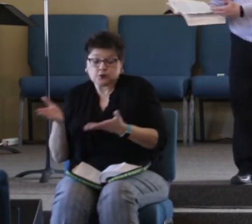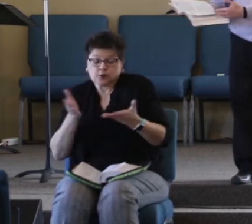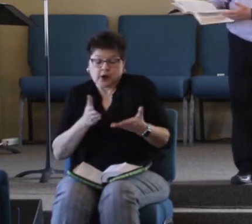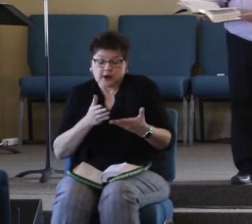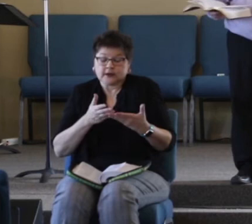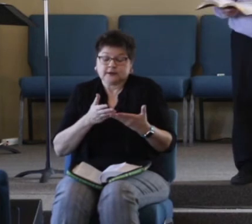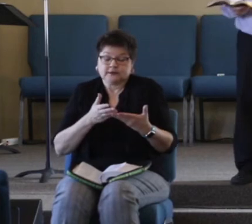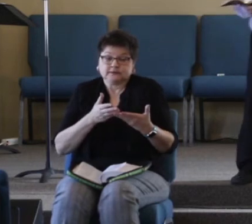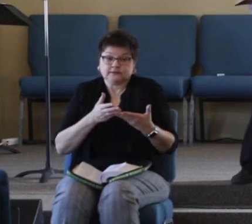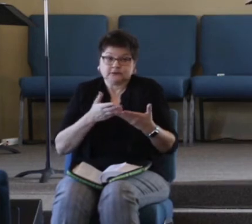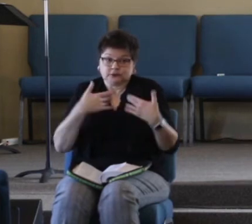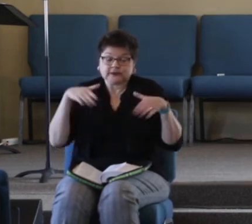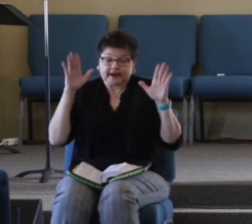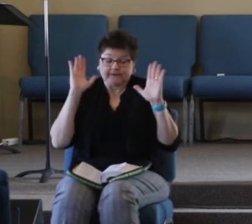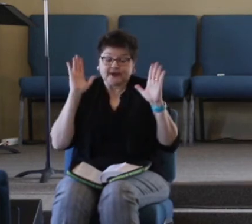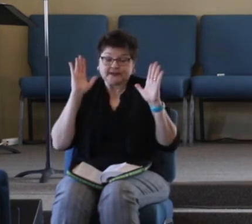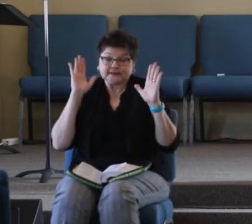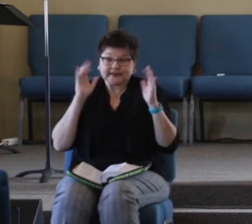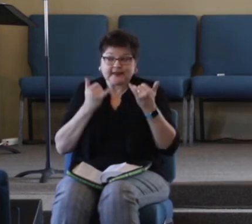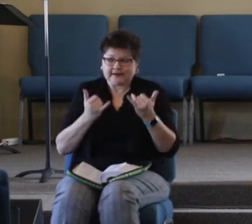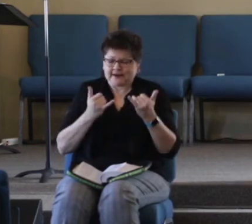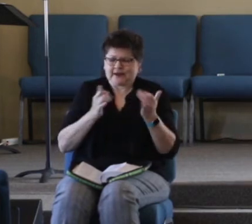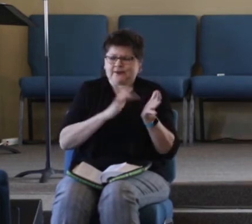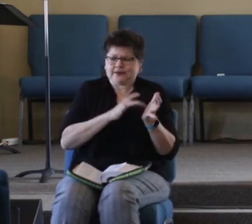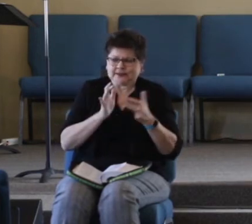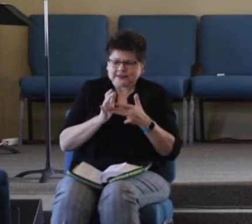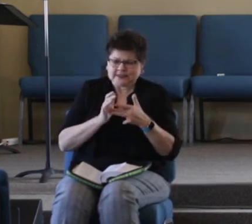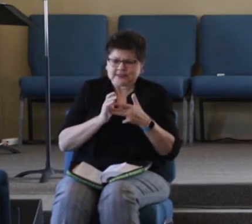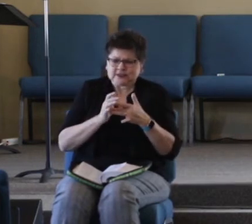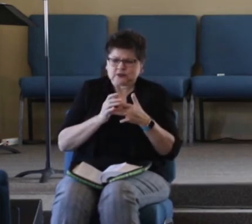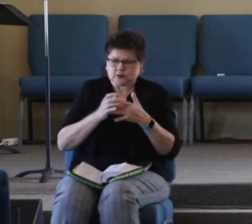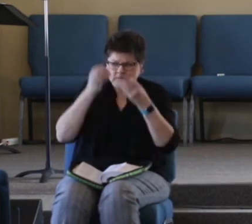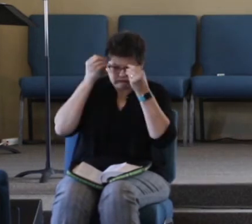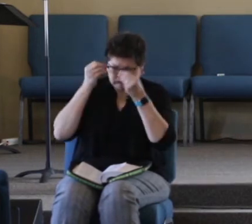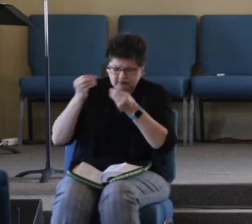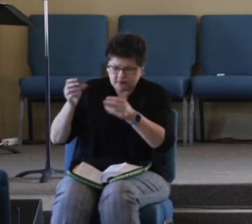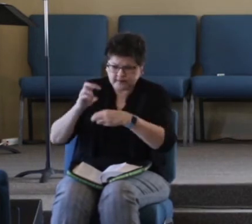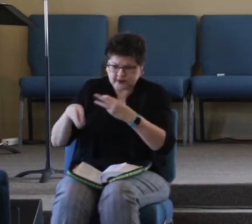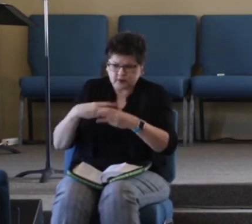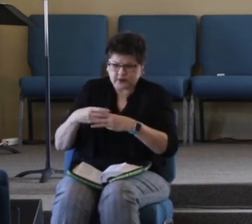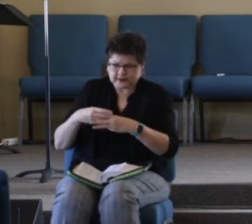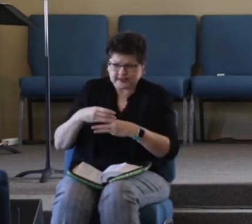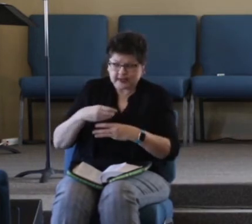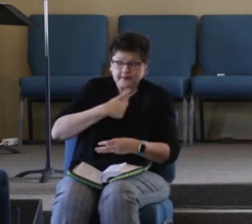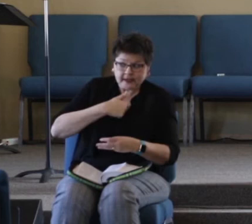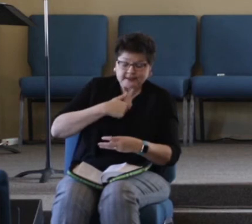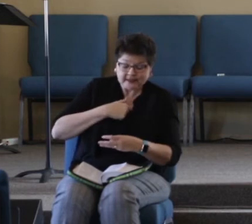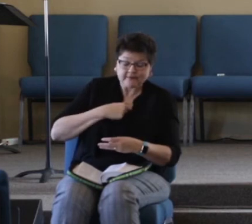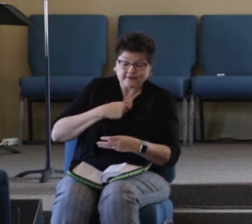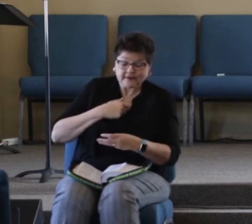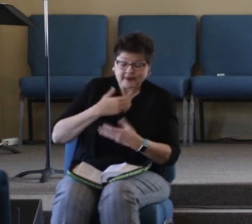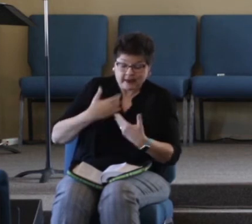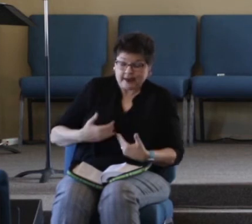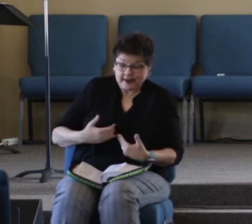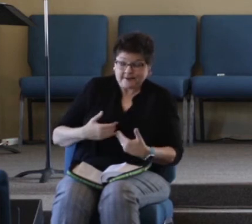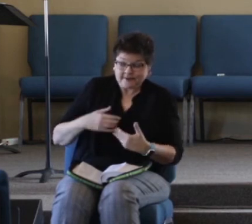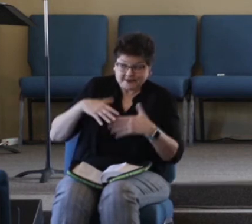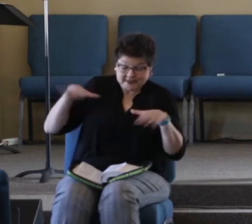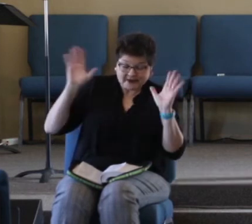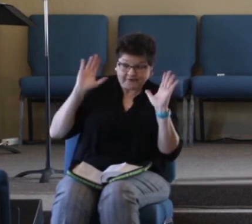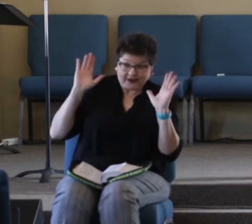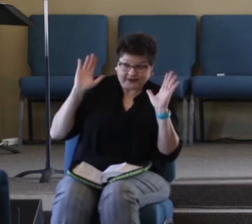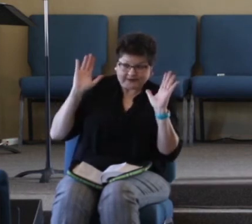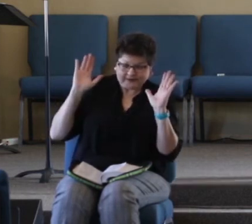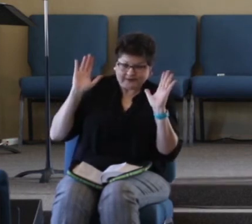sacrifice. And Jesus was coming and informing the world, I'm the sacrifice. And so one of the